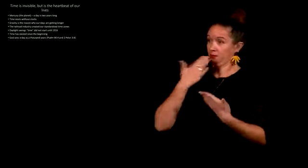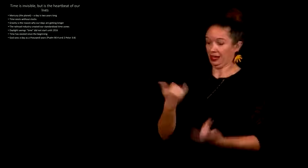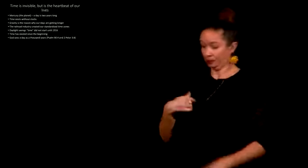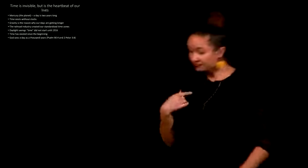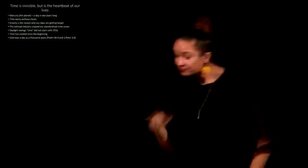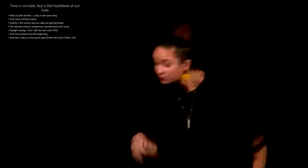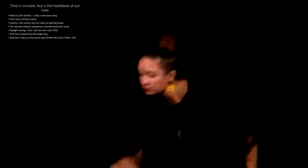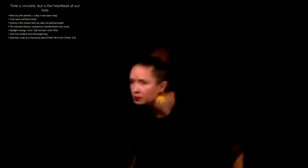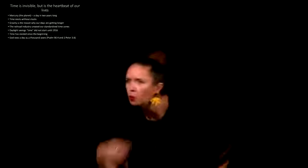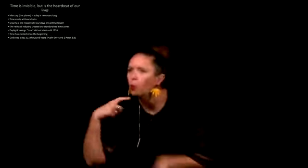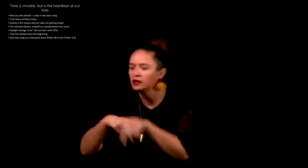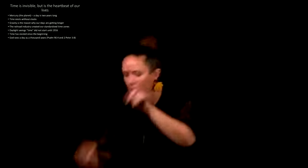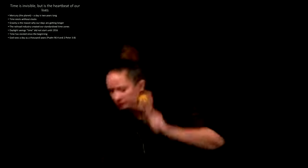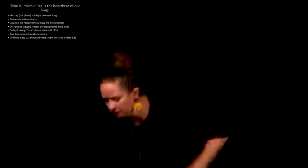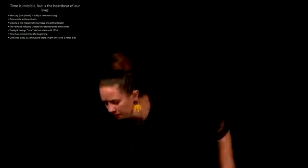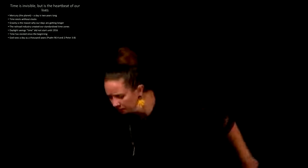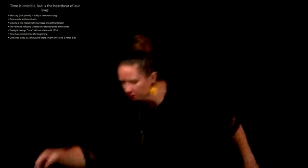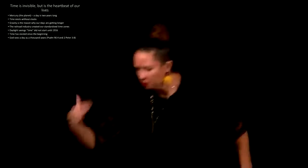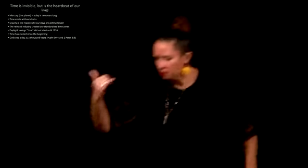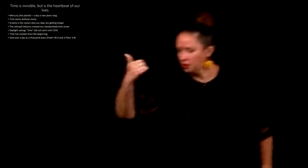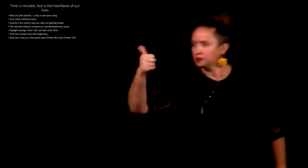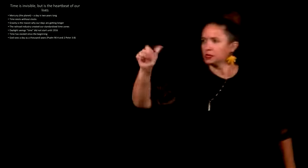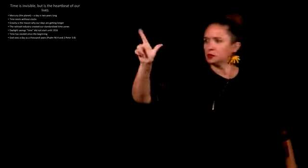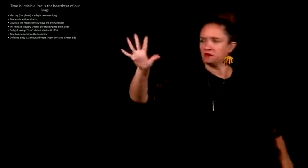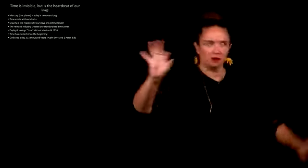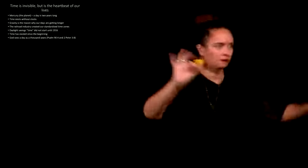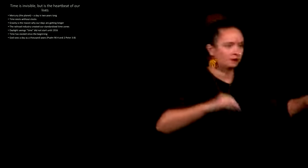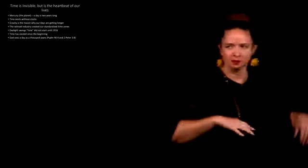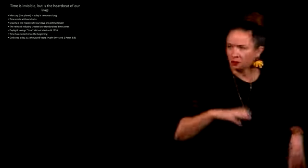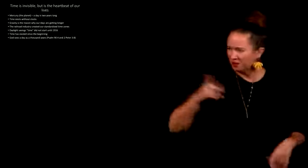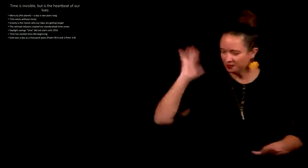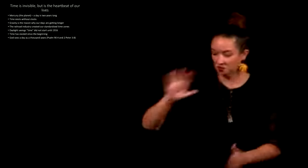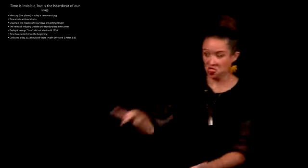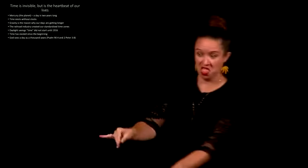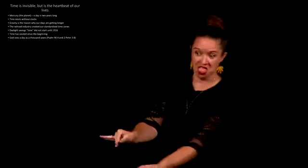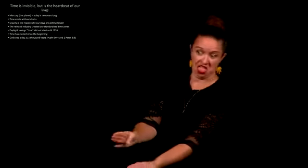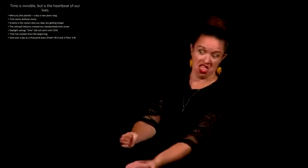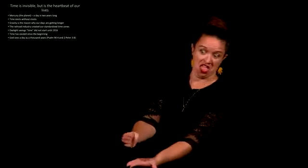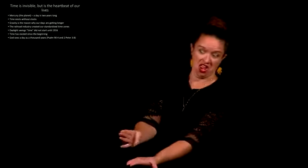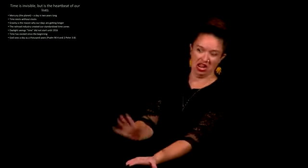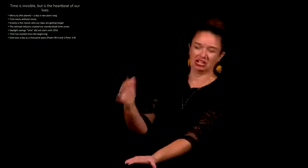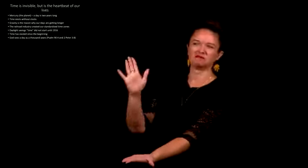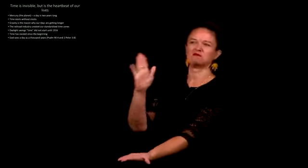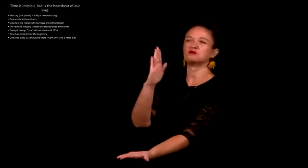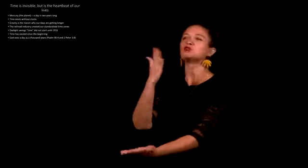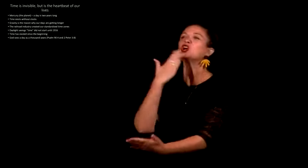So honestly, I've never seen that. So now it's like, what time is it? You pick up your phone, you look at the time,